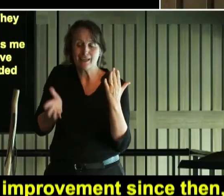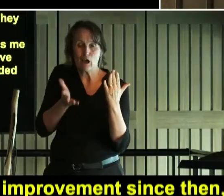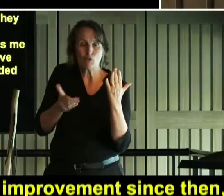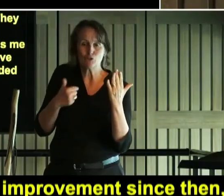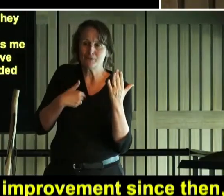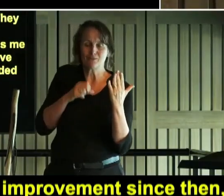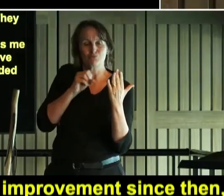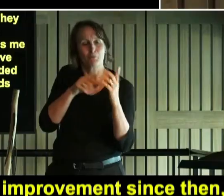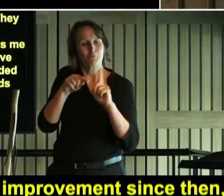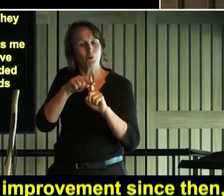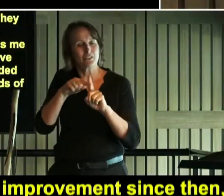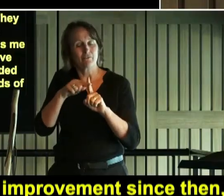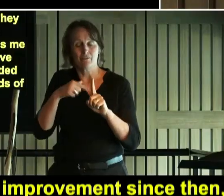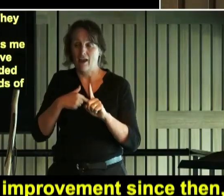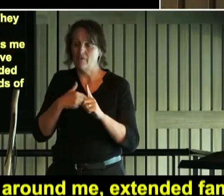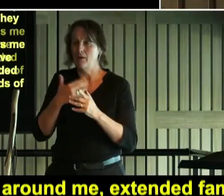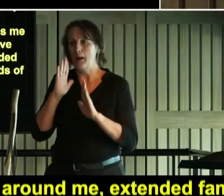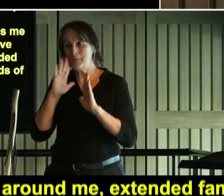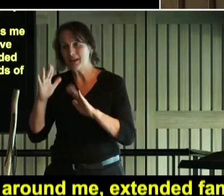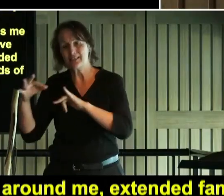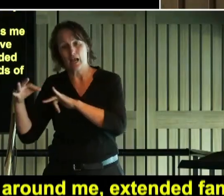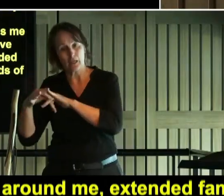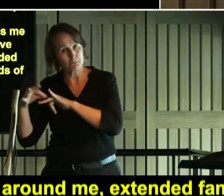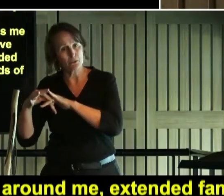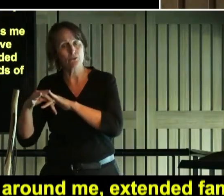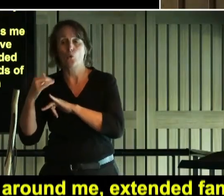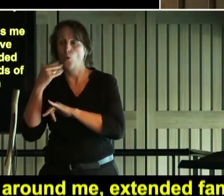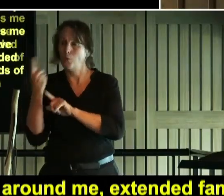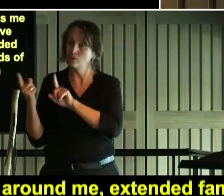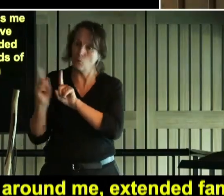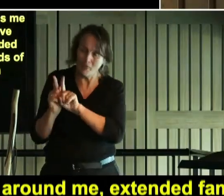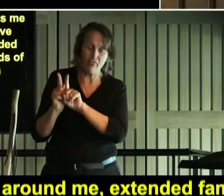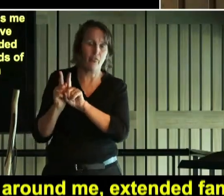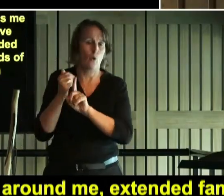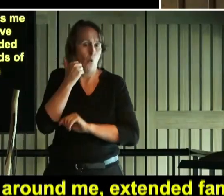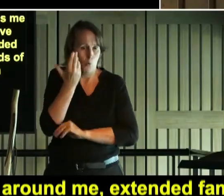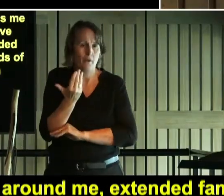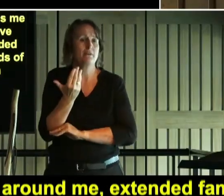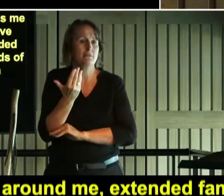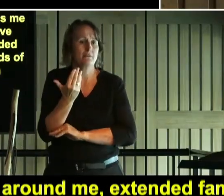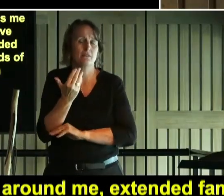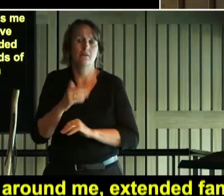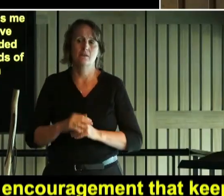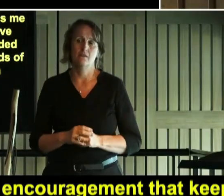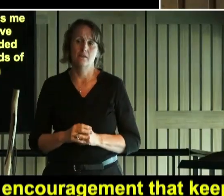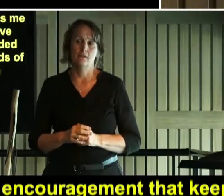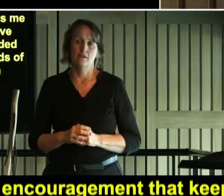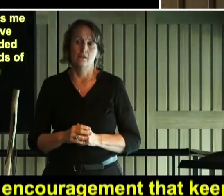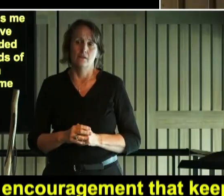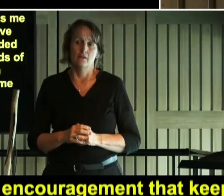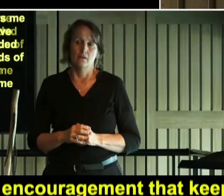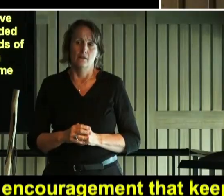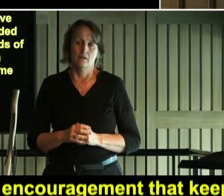going. I have an amazing husband that's just by my side all the time and doing stuff.